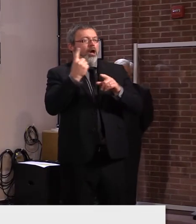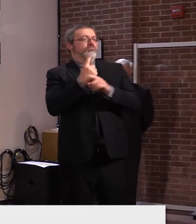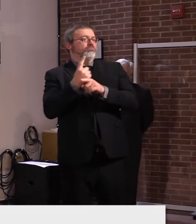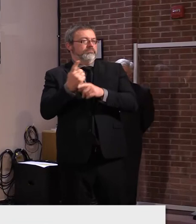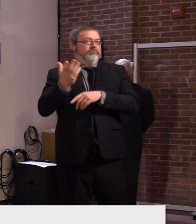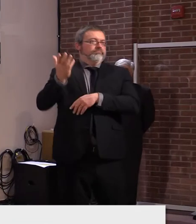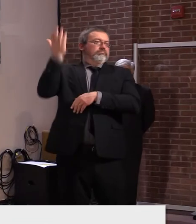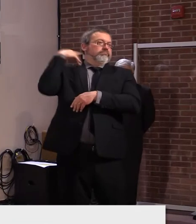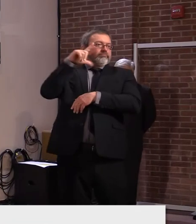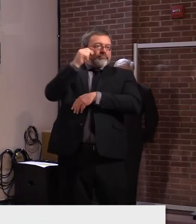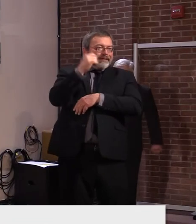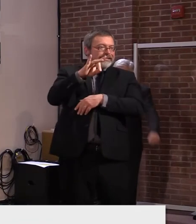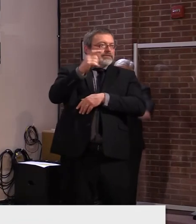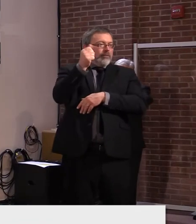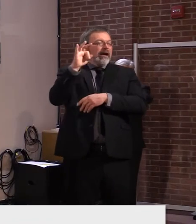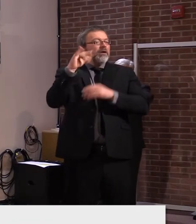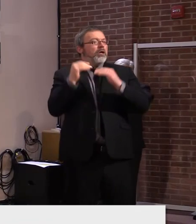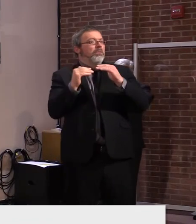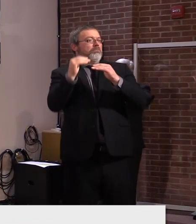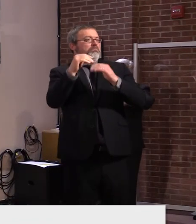Michael Dougherty, Vermont Digger.